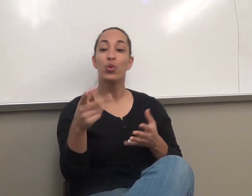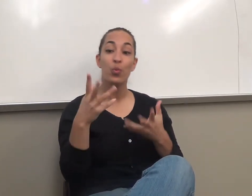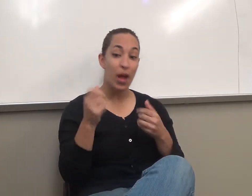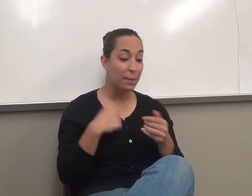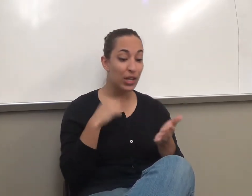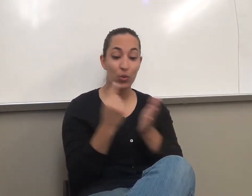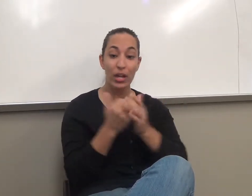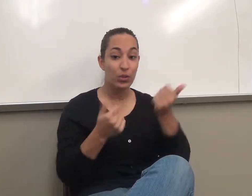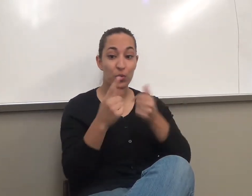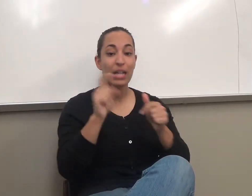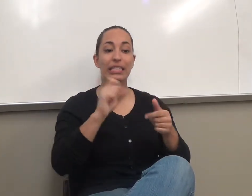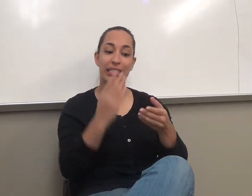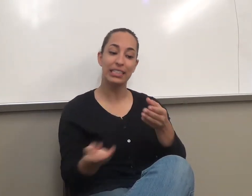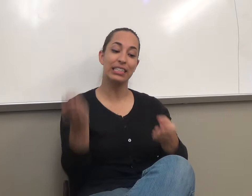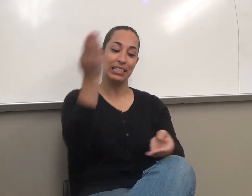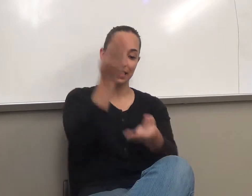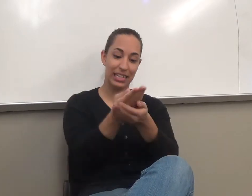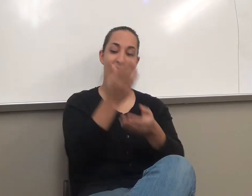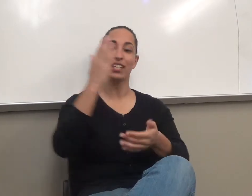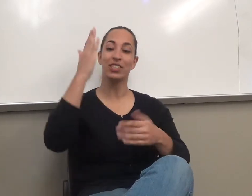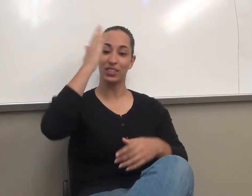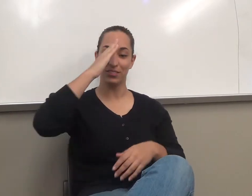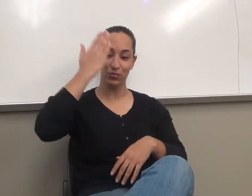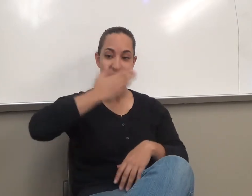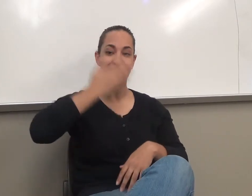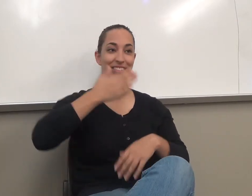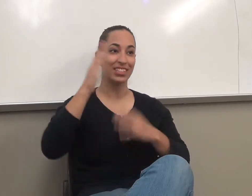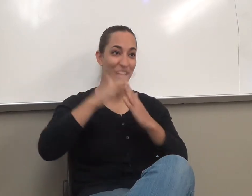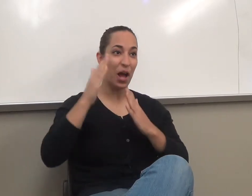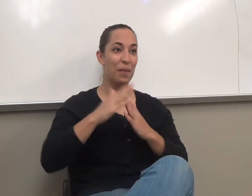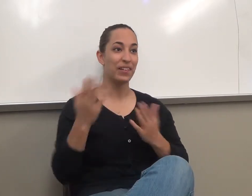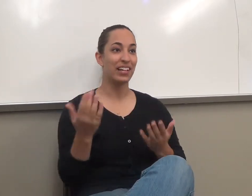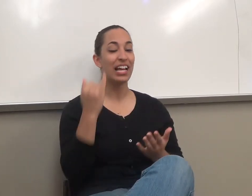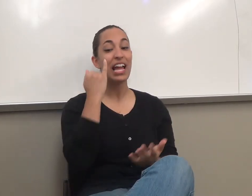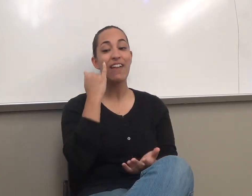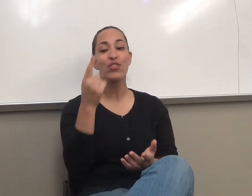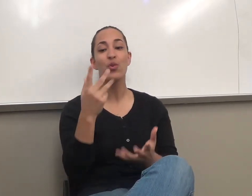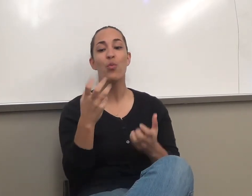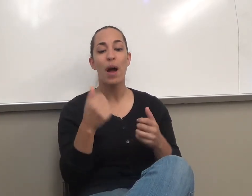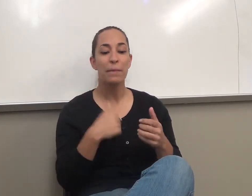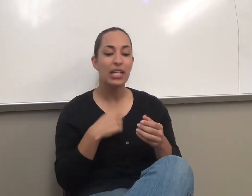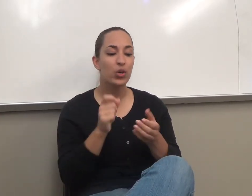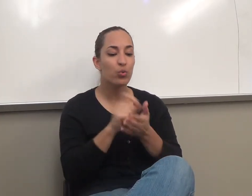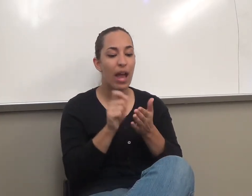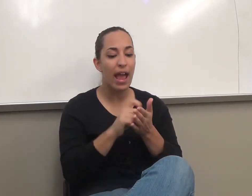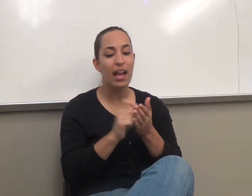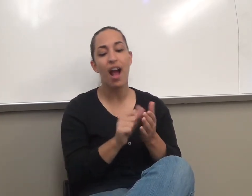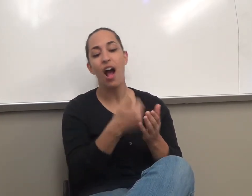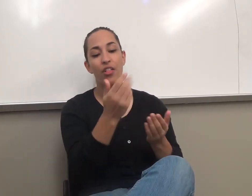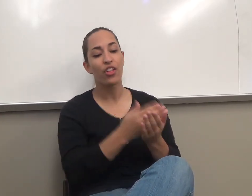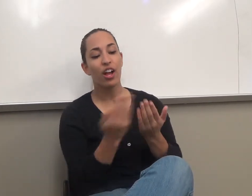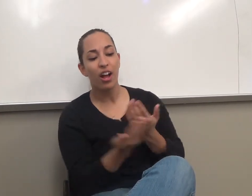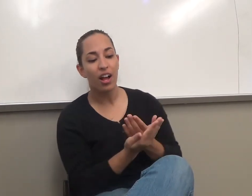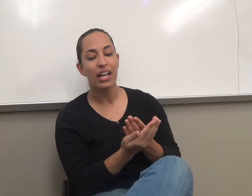grade needs to be on the top. If you want me to grade another draft of it, put that on the top, you know.